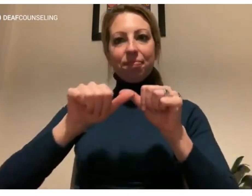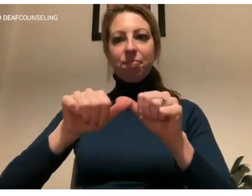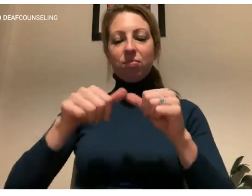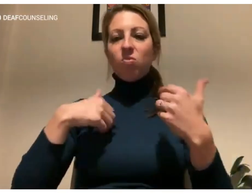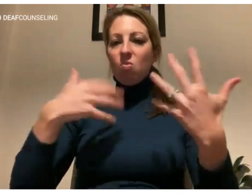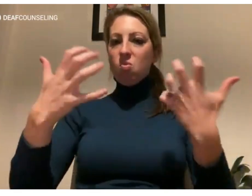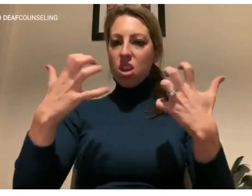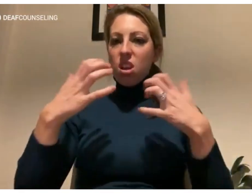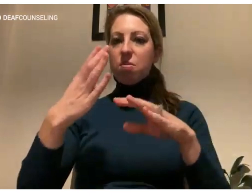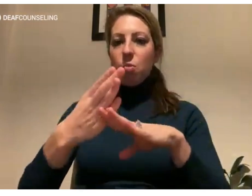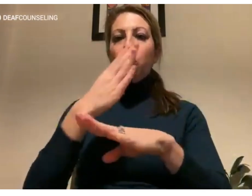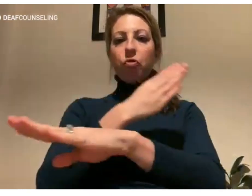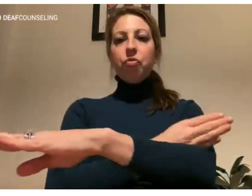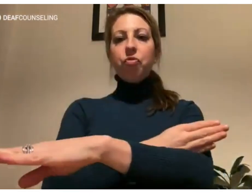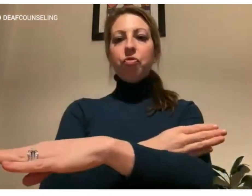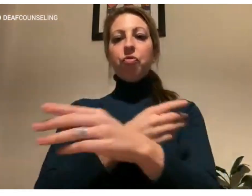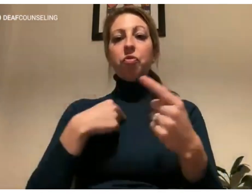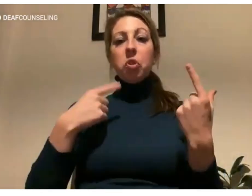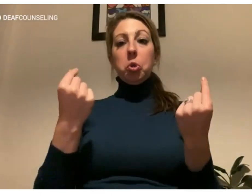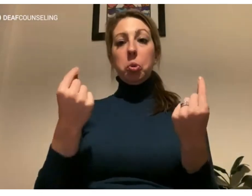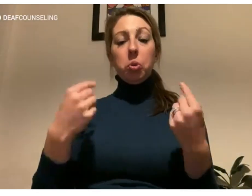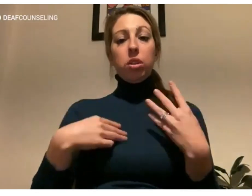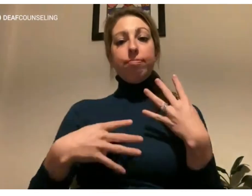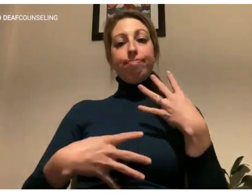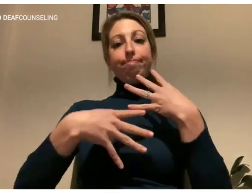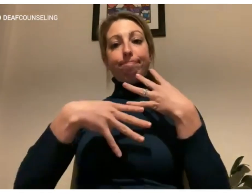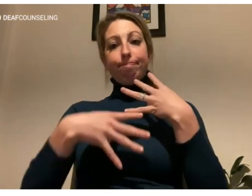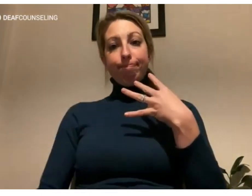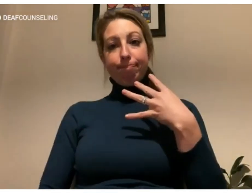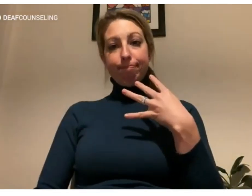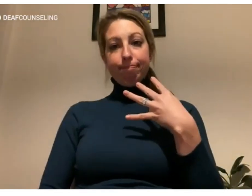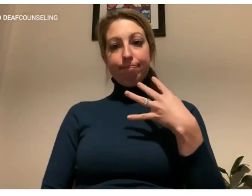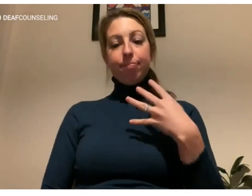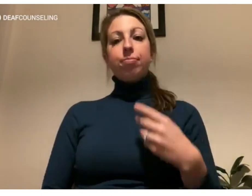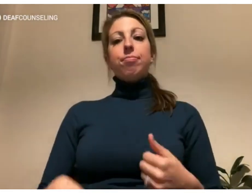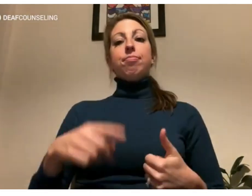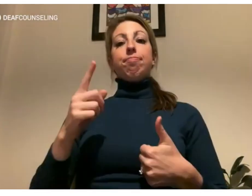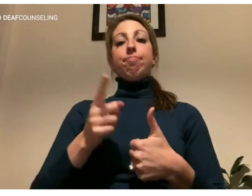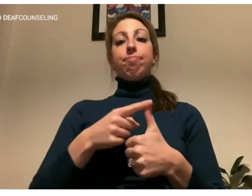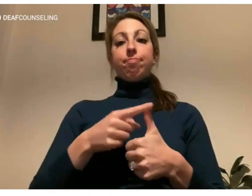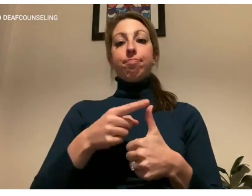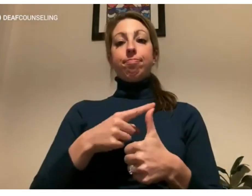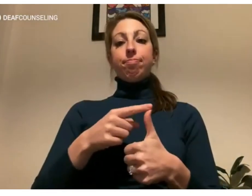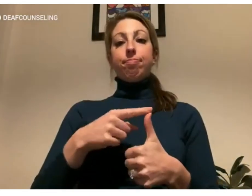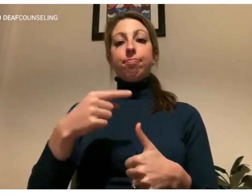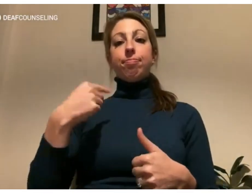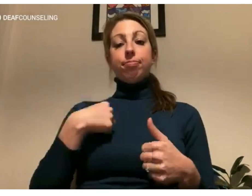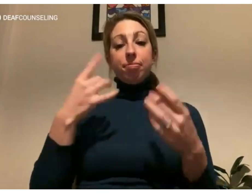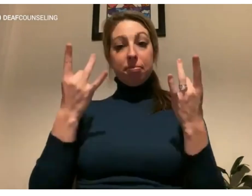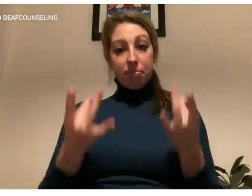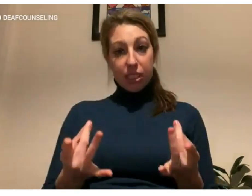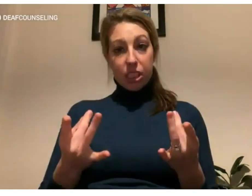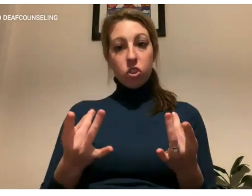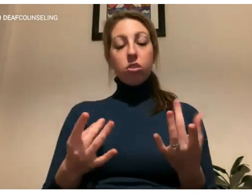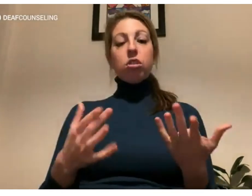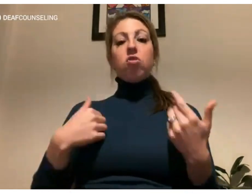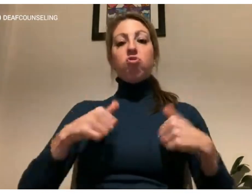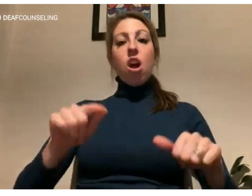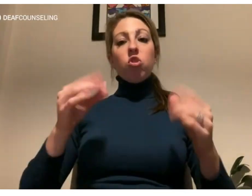But I really want to get better. Fortunately, I have a laundry list of things you can do. The first thing I recommend